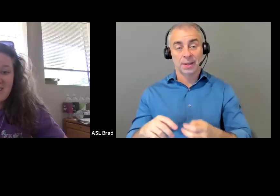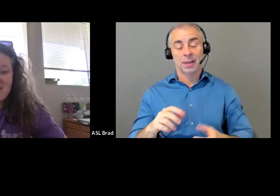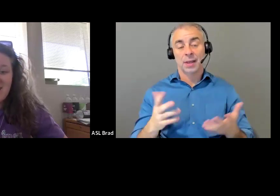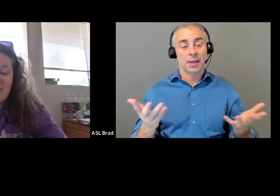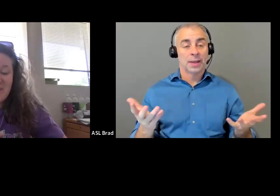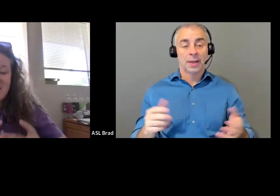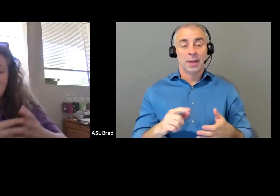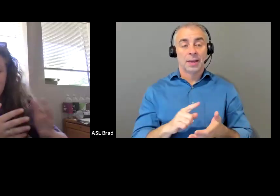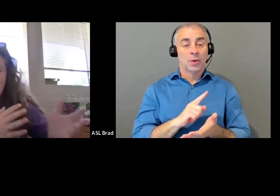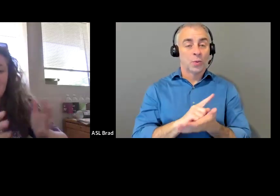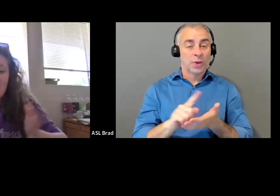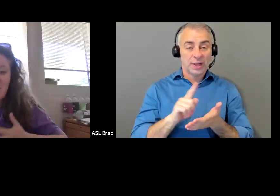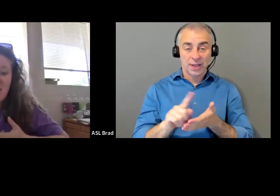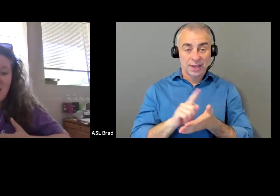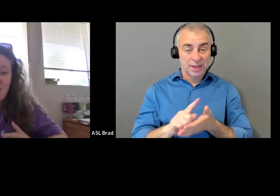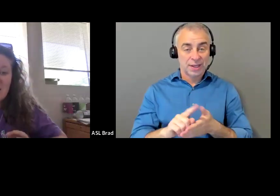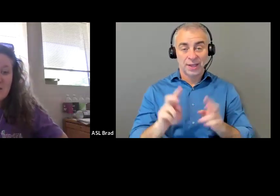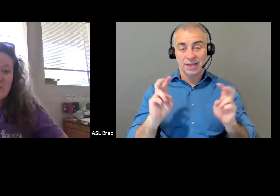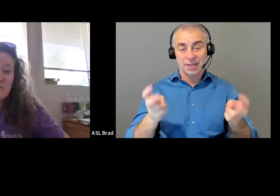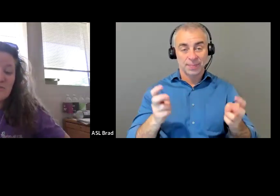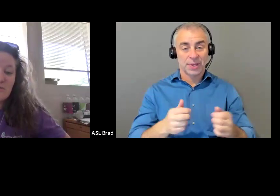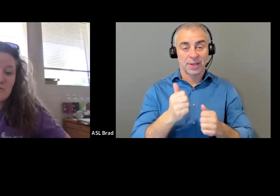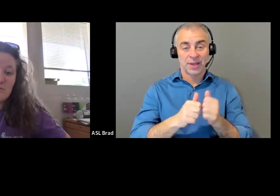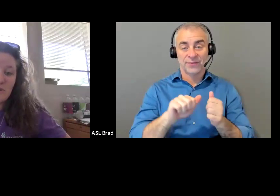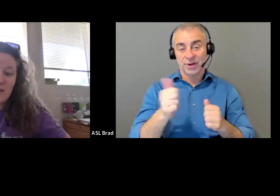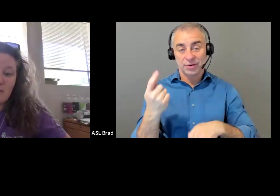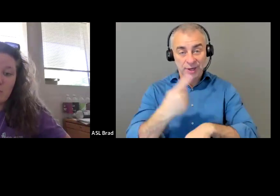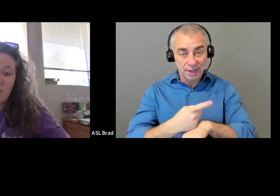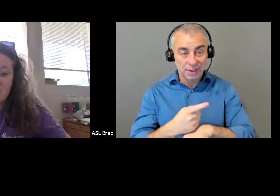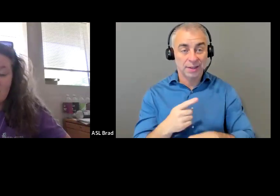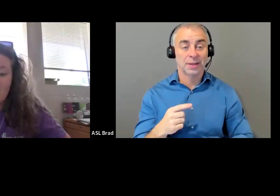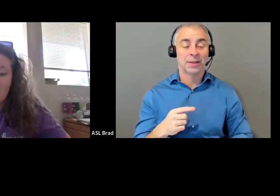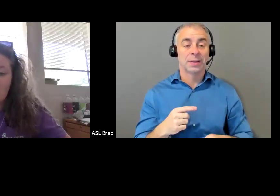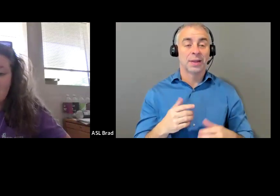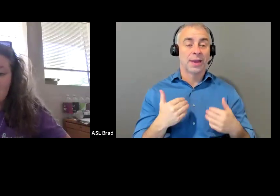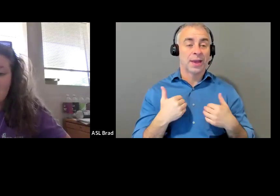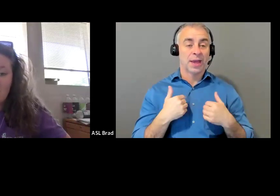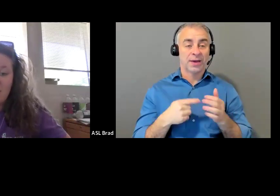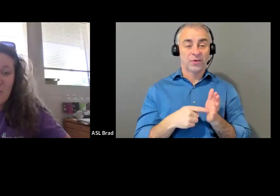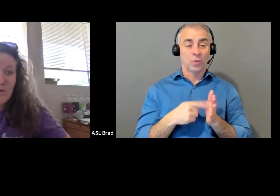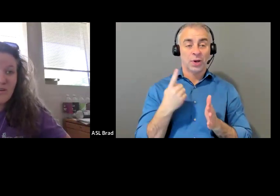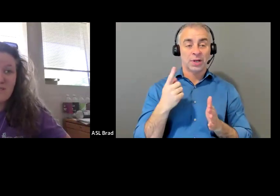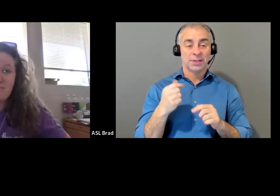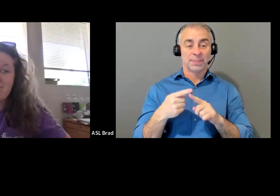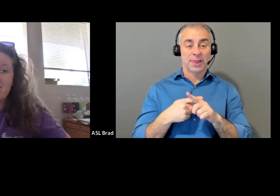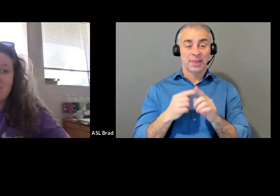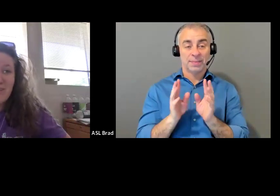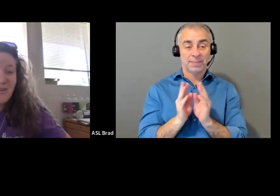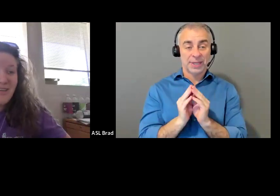weekly topics every other day? Do you have a once a month meeting